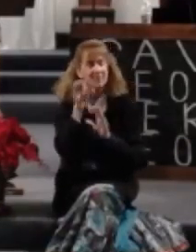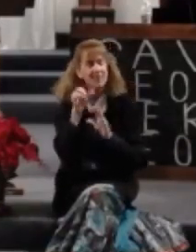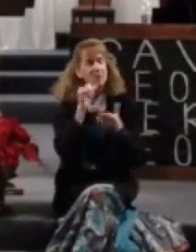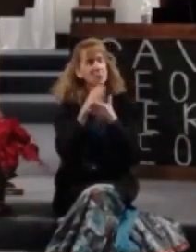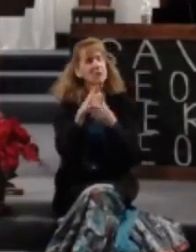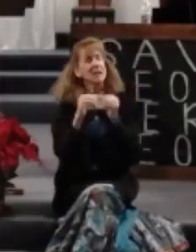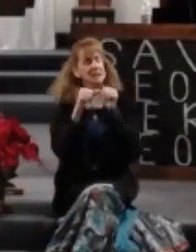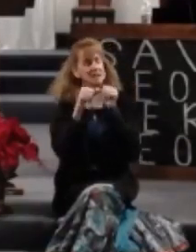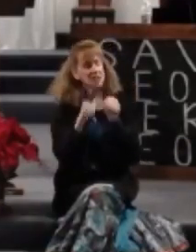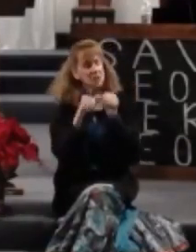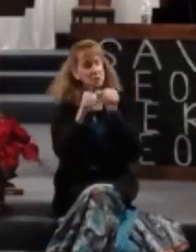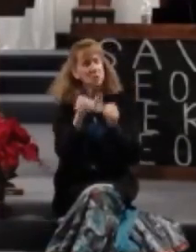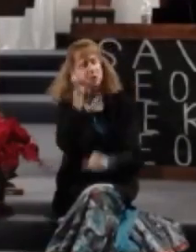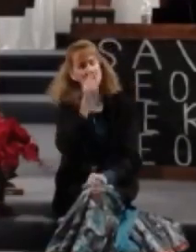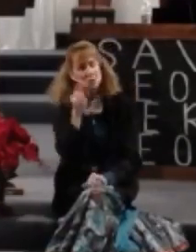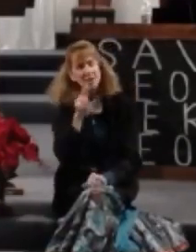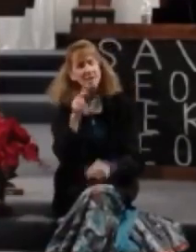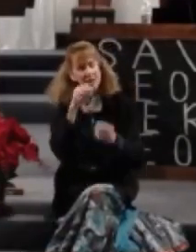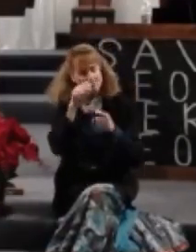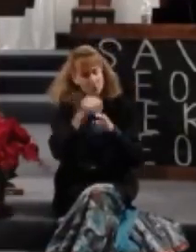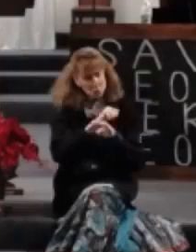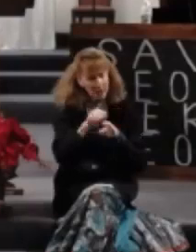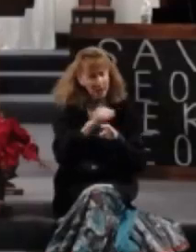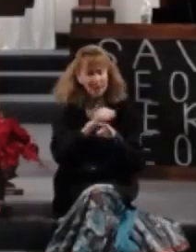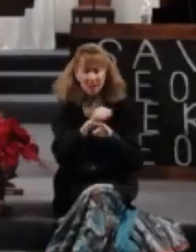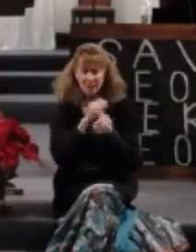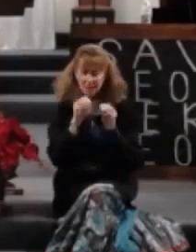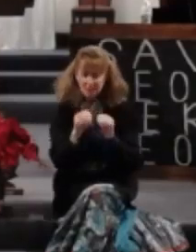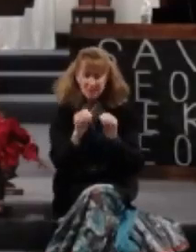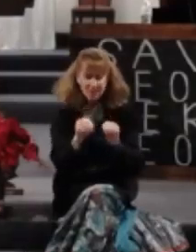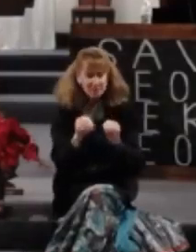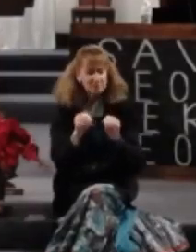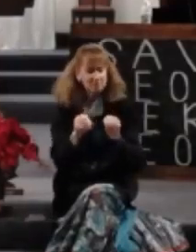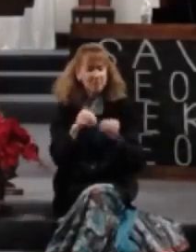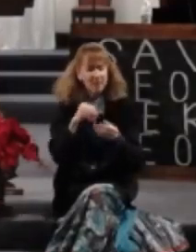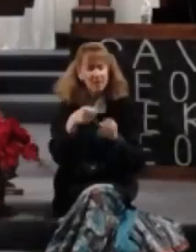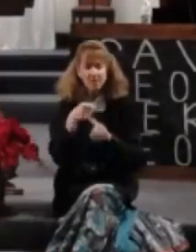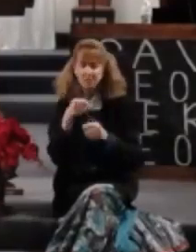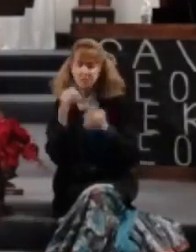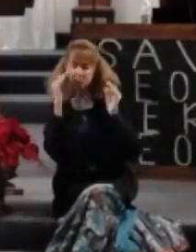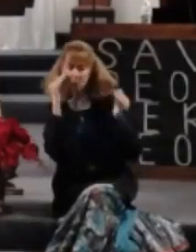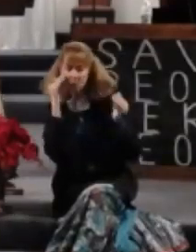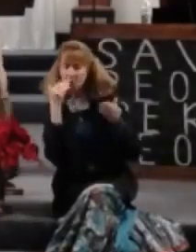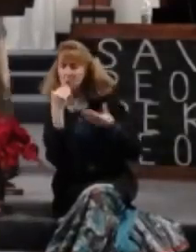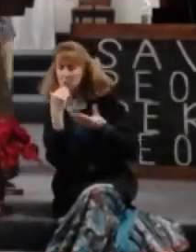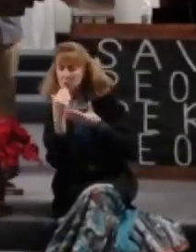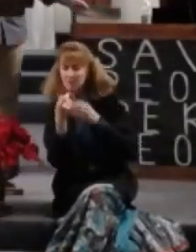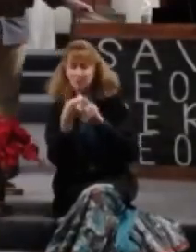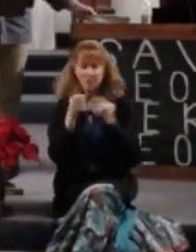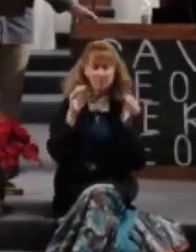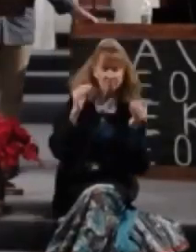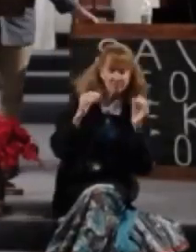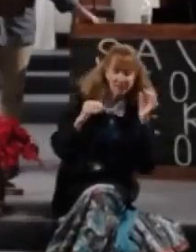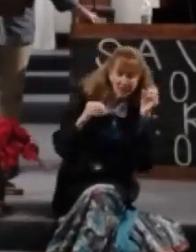constant use have trained themselves to distinguish good from evil.